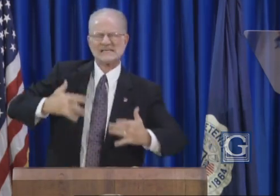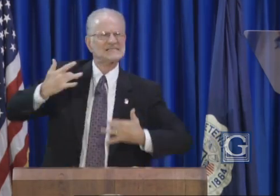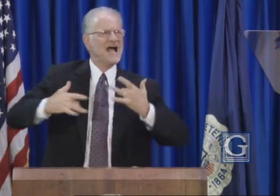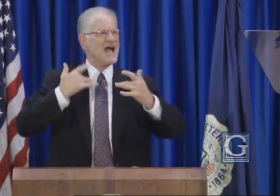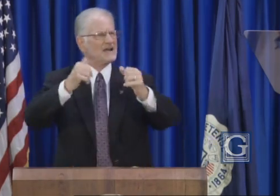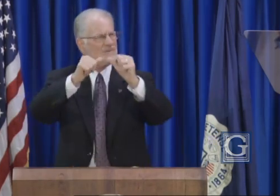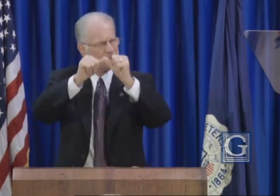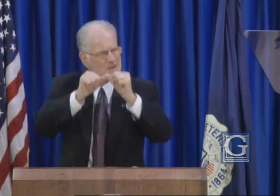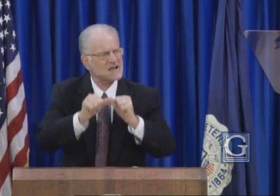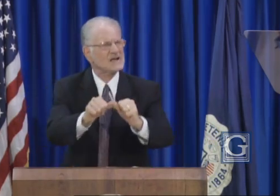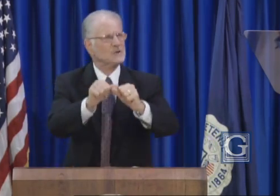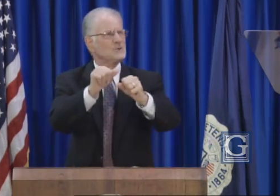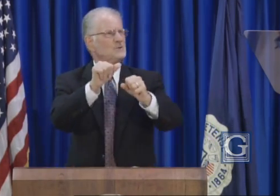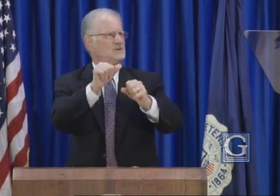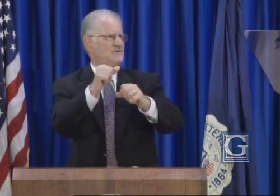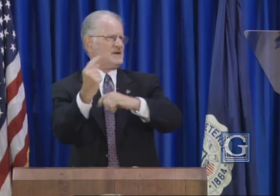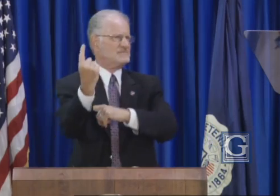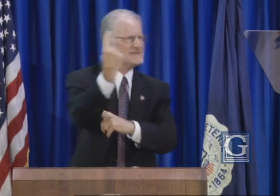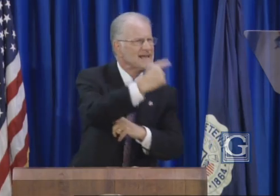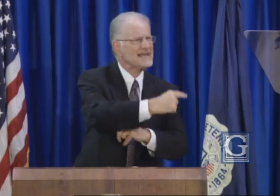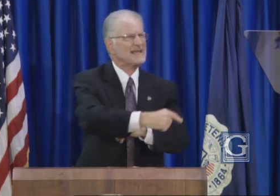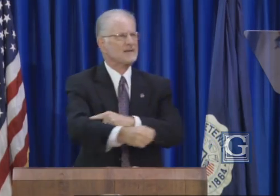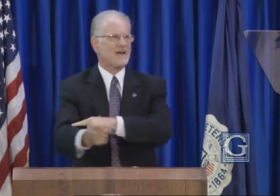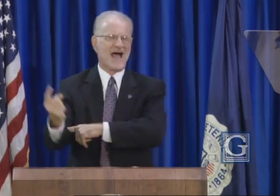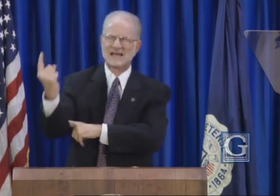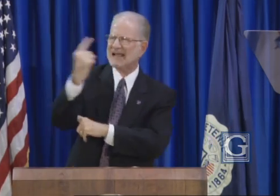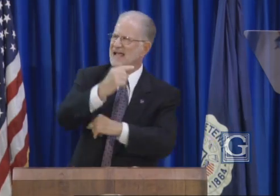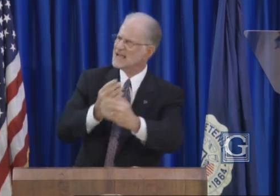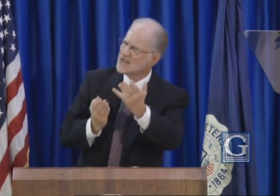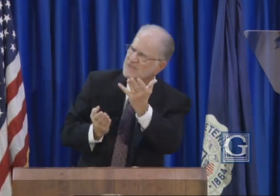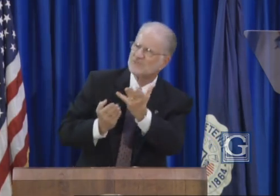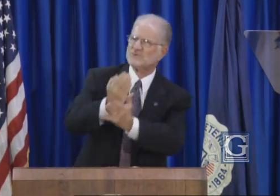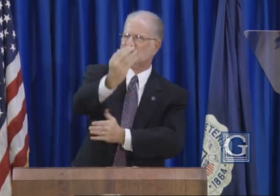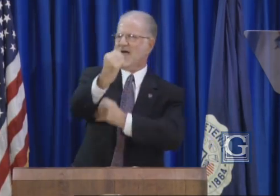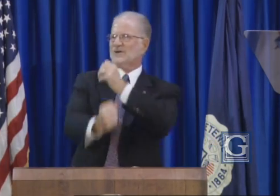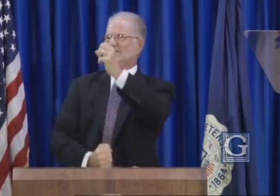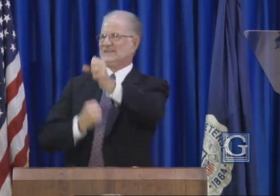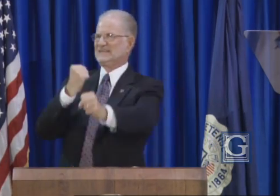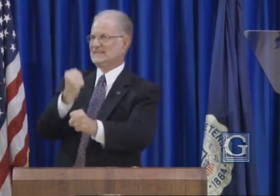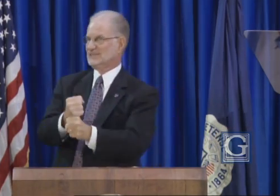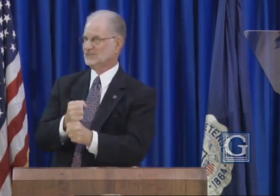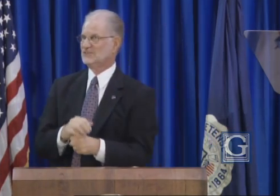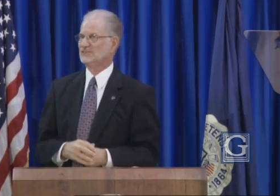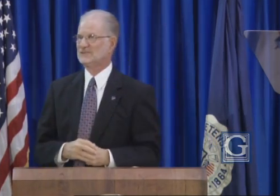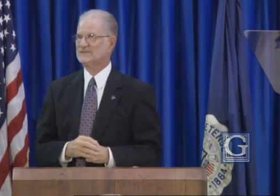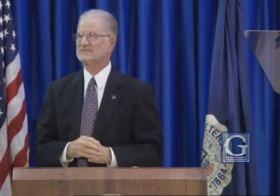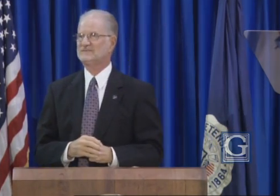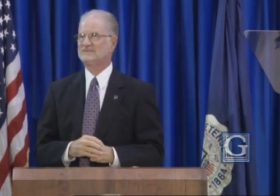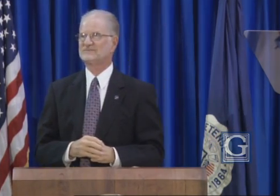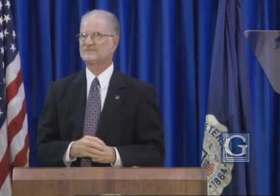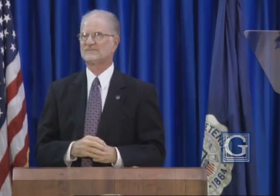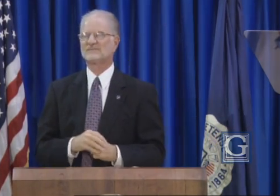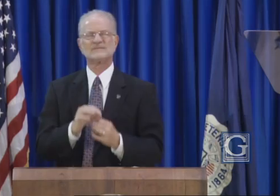And we all want that excitement to continue day by day throughout the entire year.